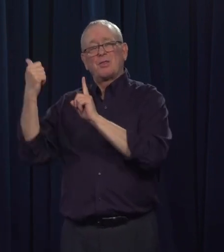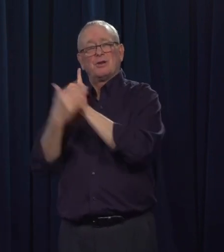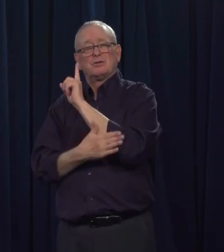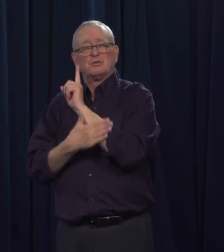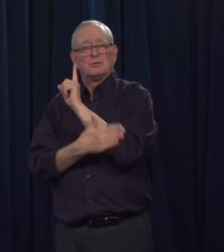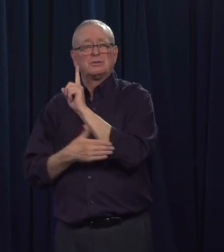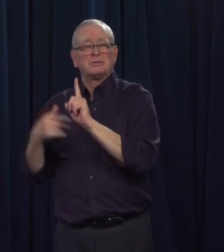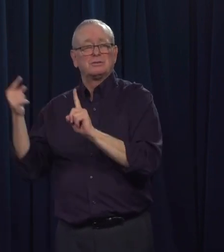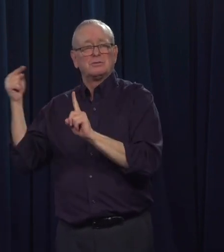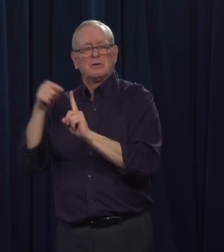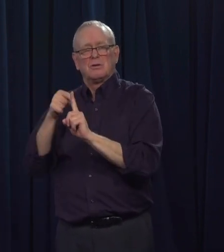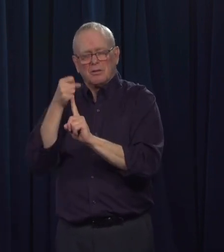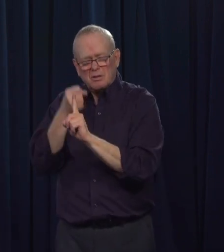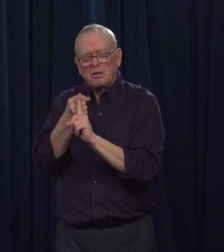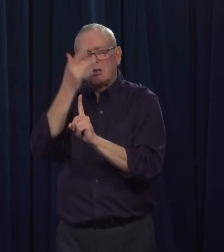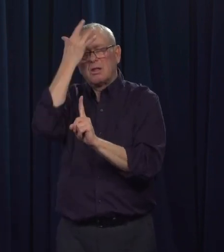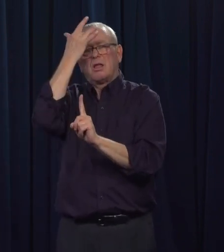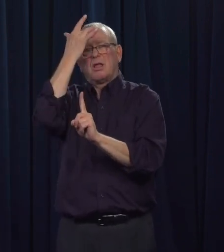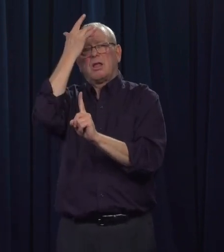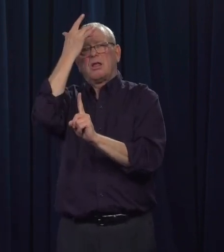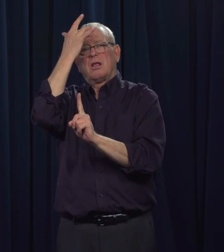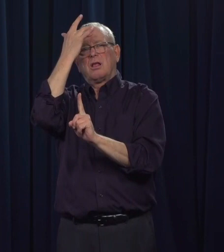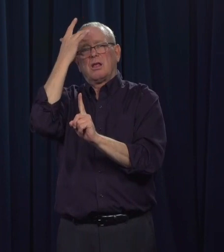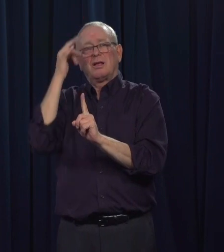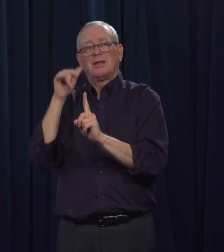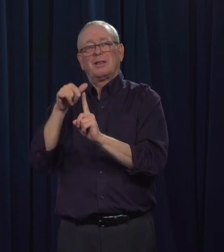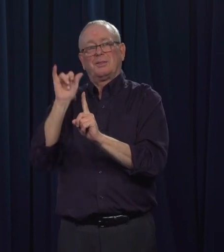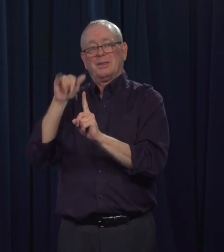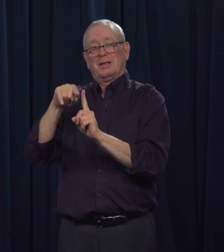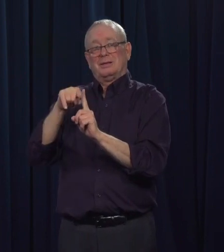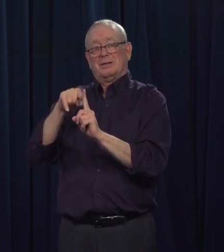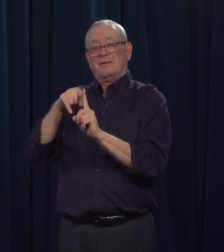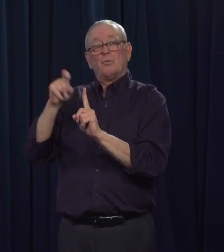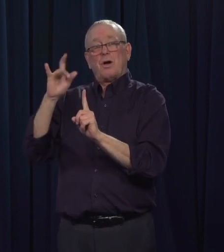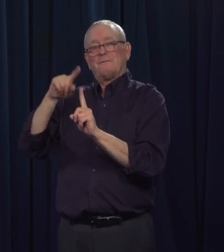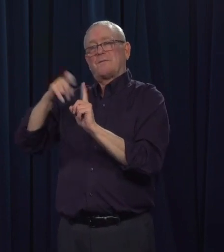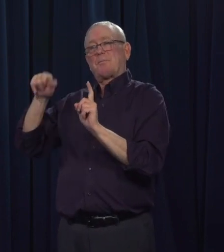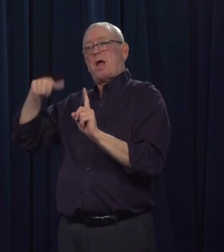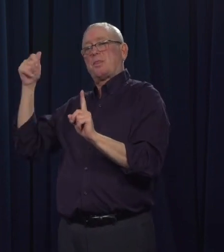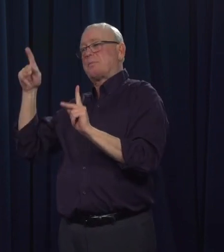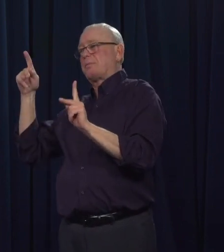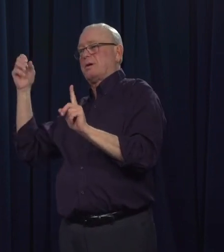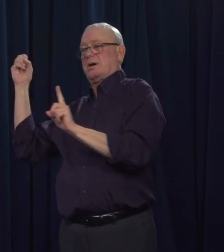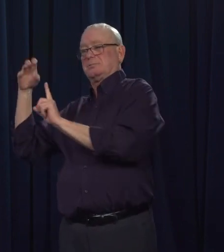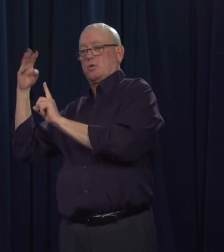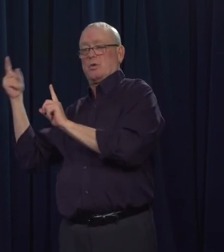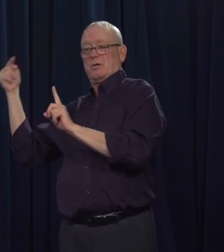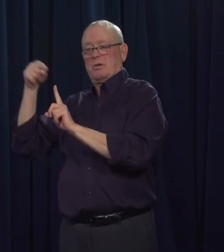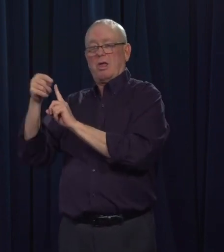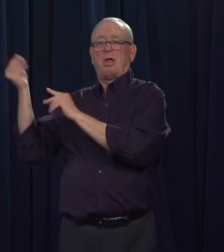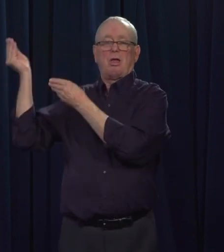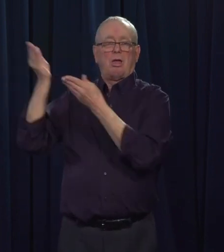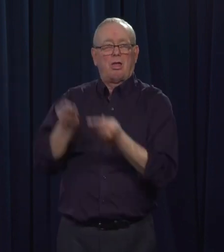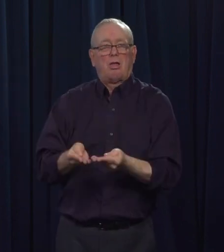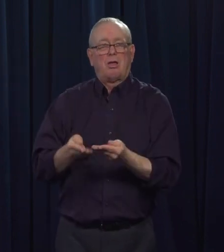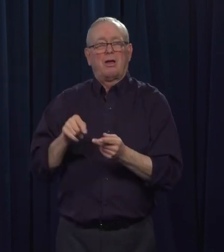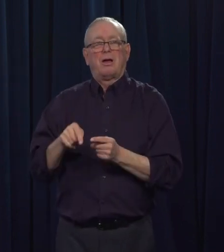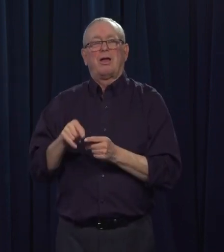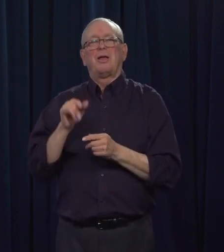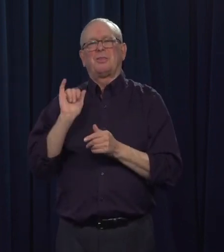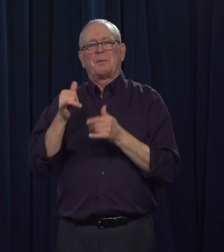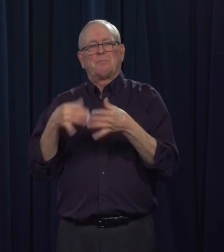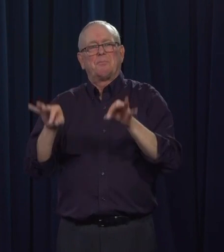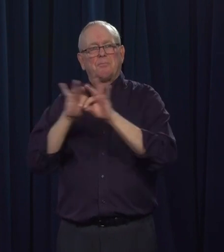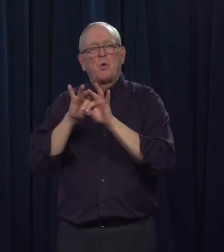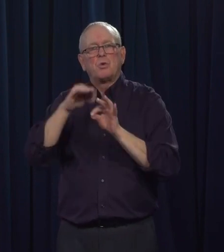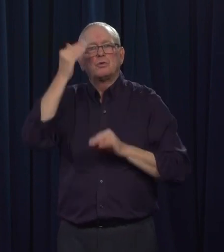risk of exposure in the place that they came from. And that was really important in our early response, because we didn't understand where